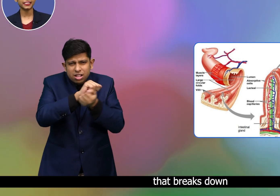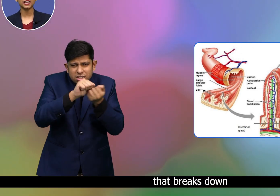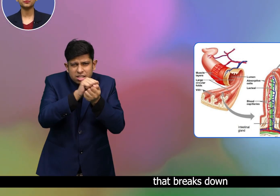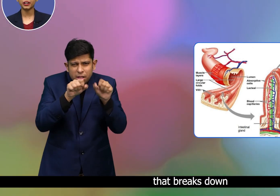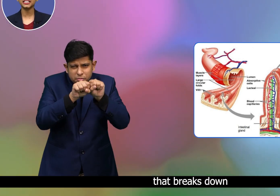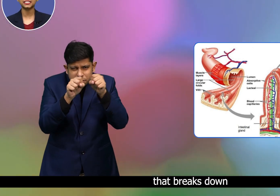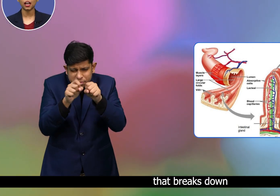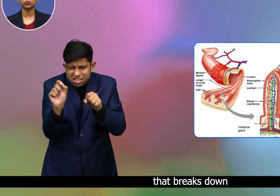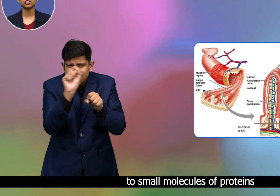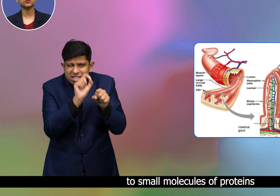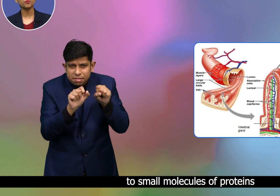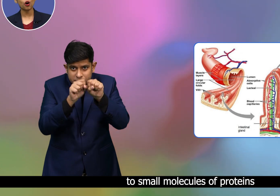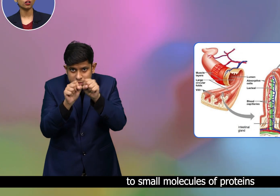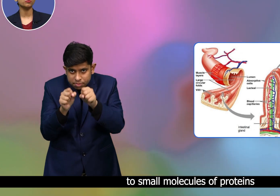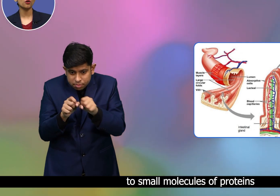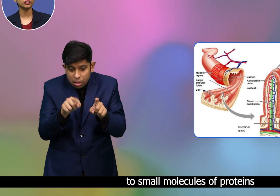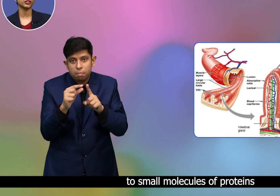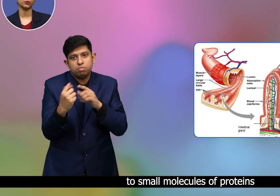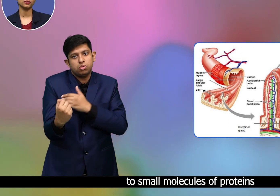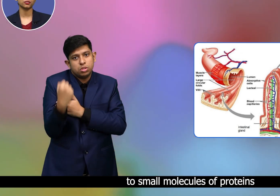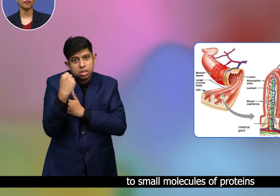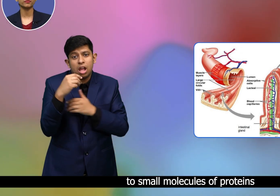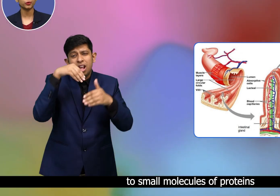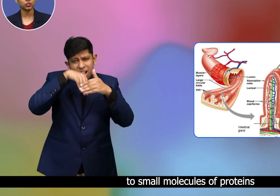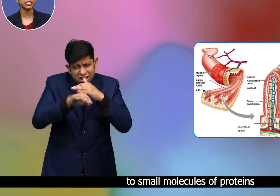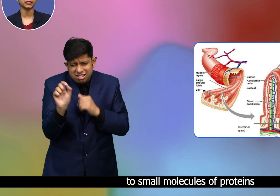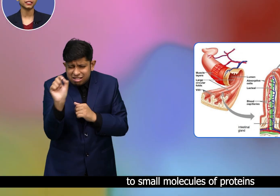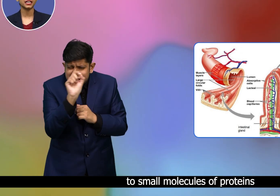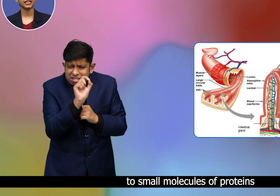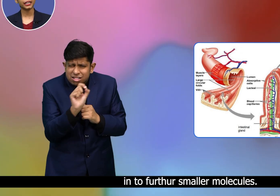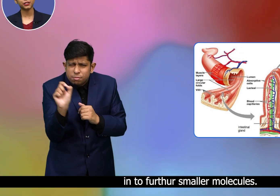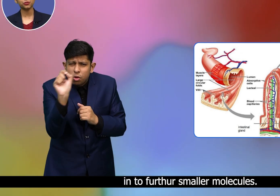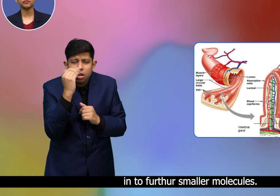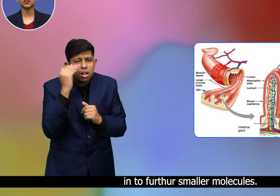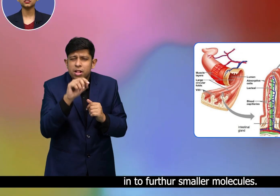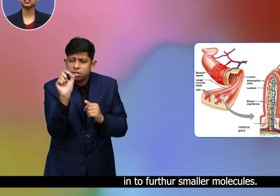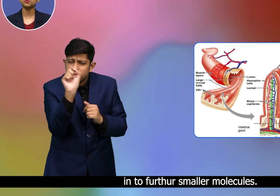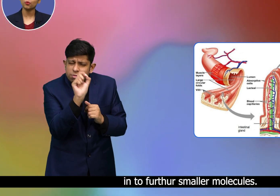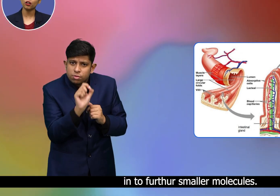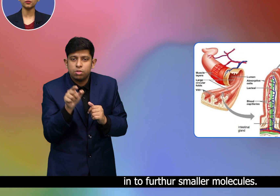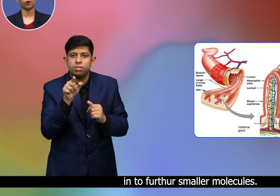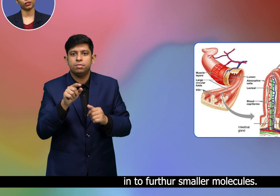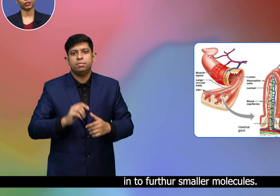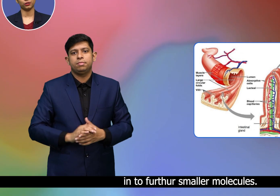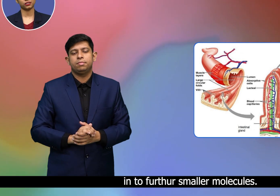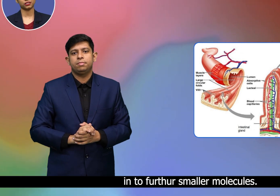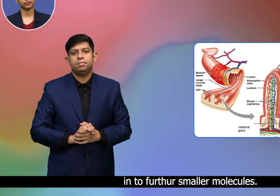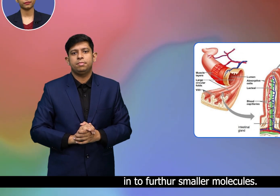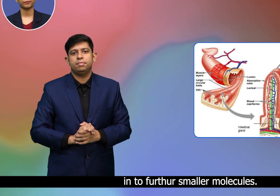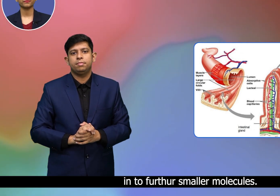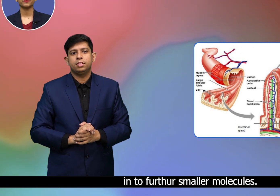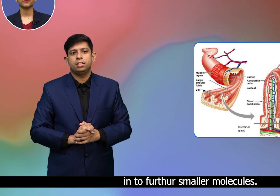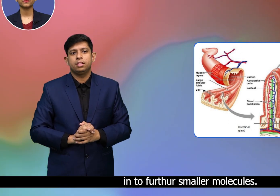juice that breaks down the small molecules of proteins into further smaller